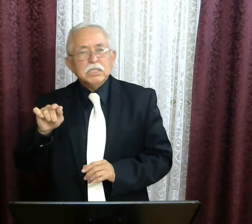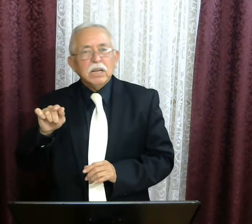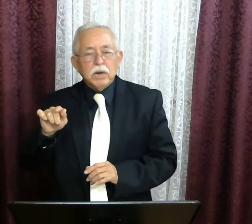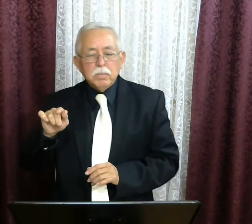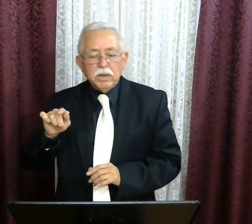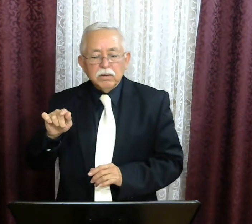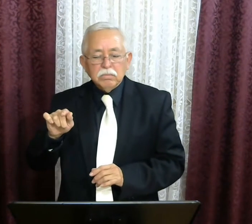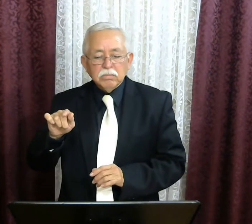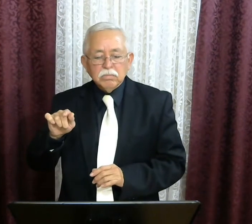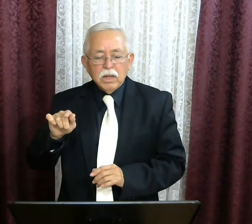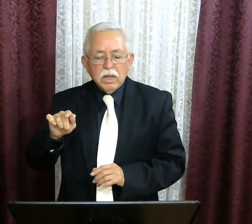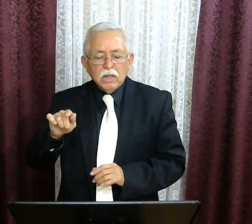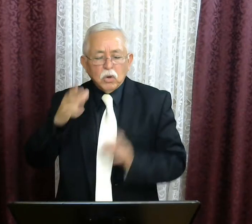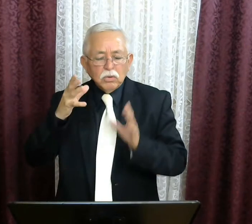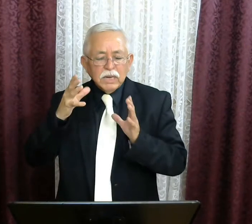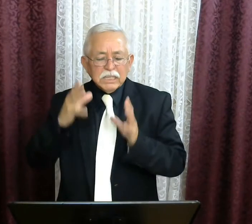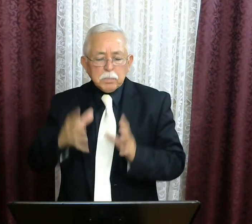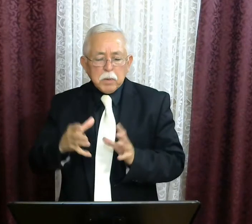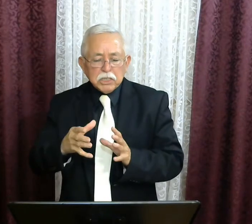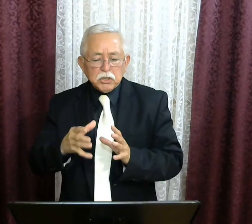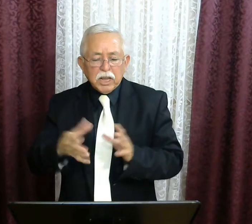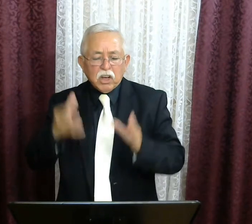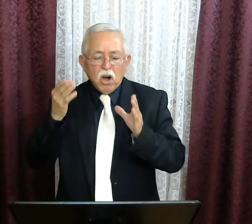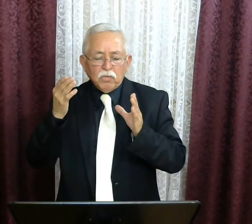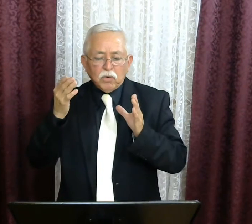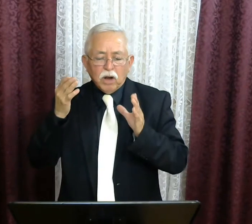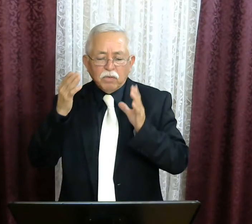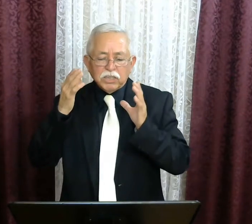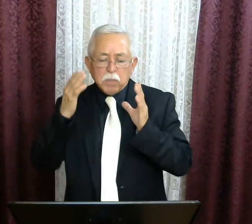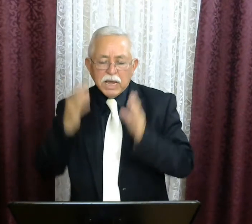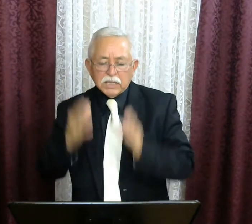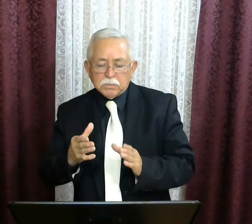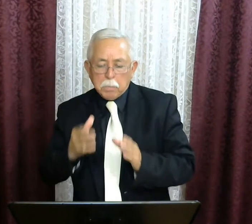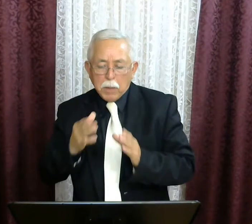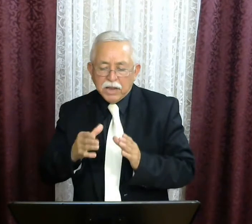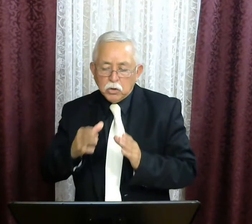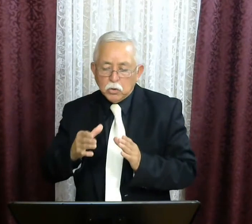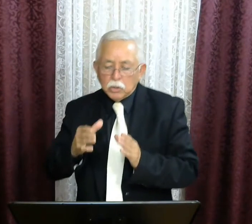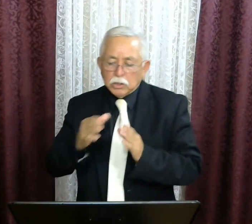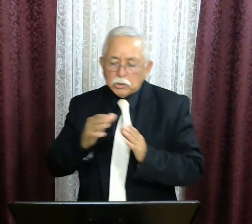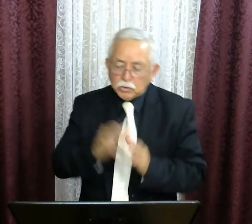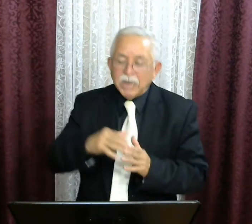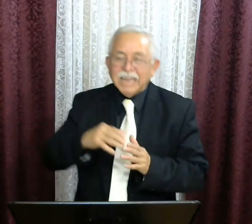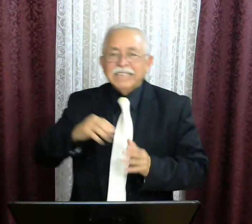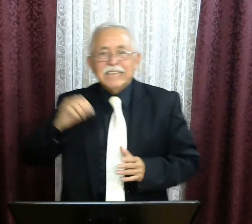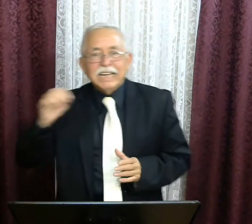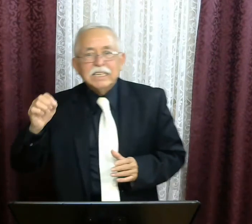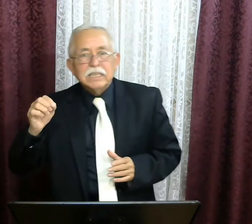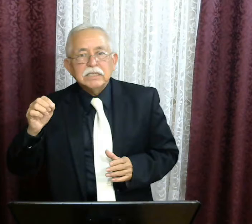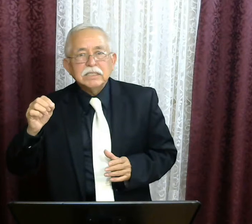what I mean? Don't let the pleasure and comfort of His blessing blind you to their